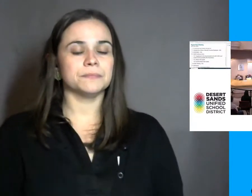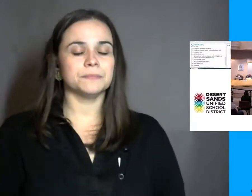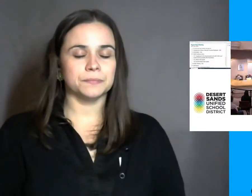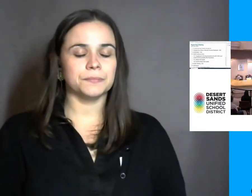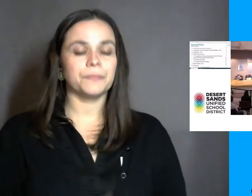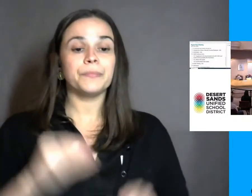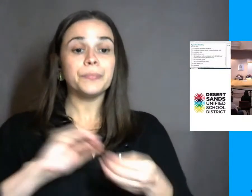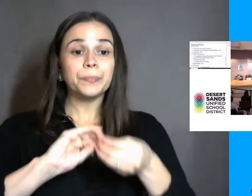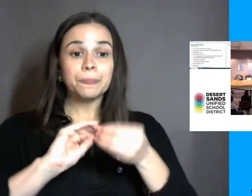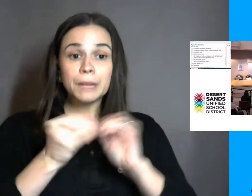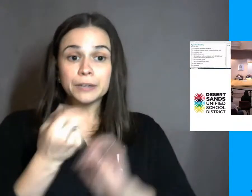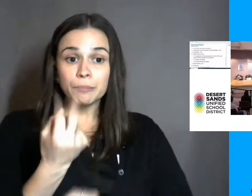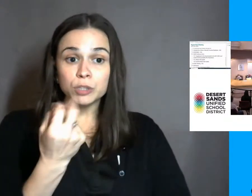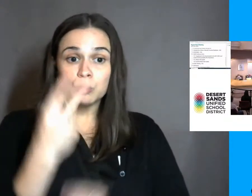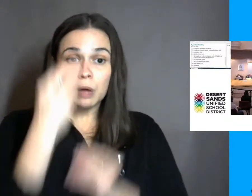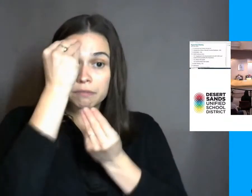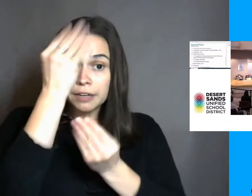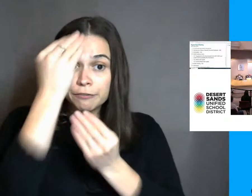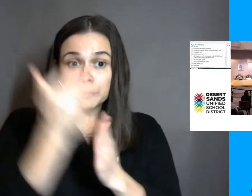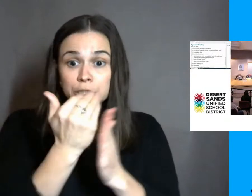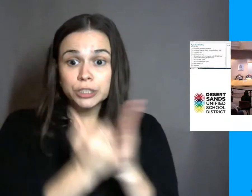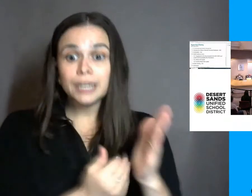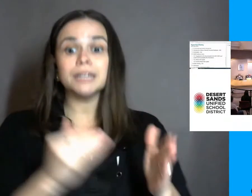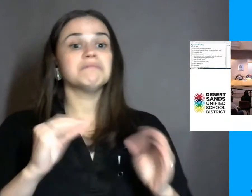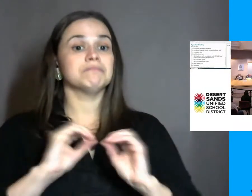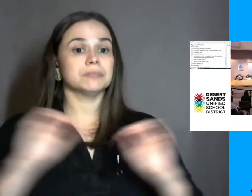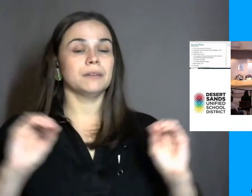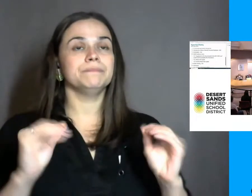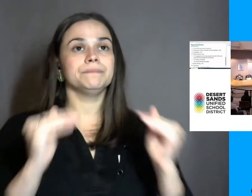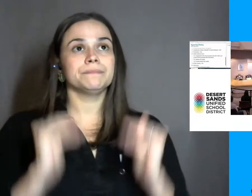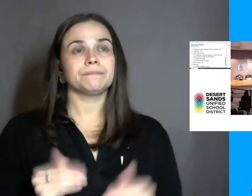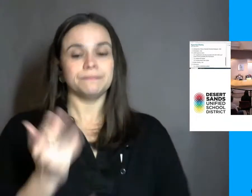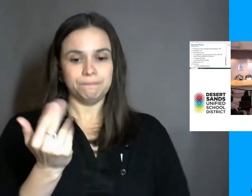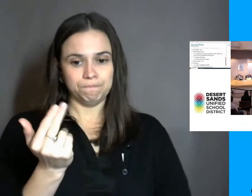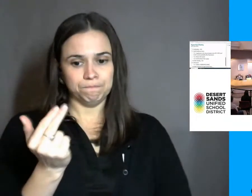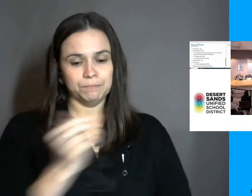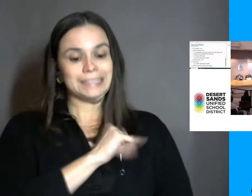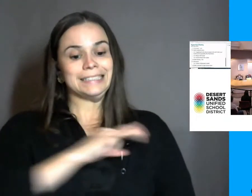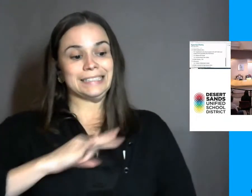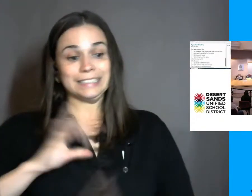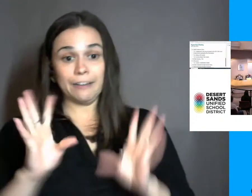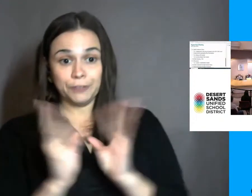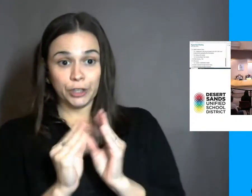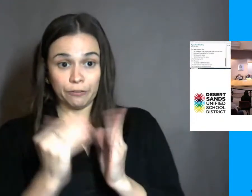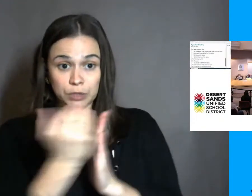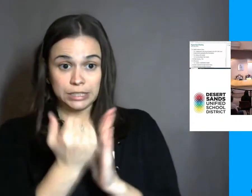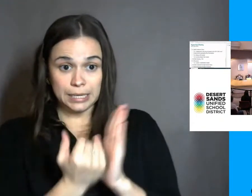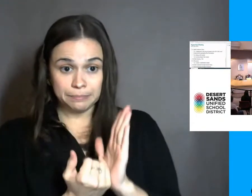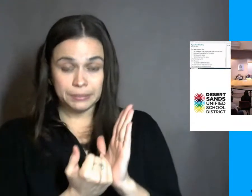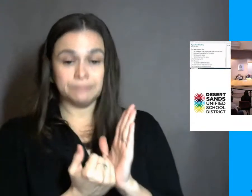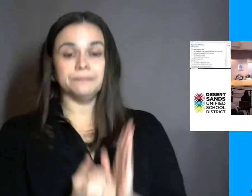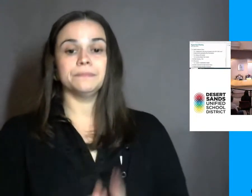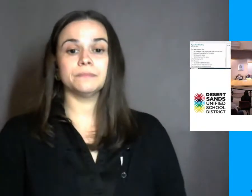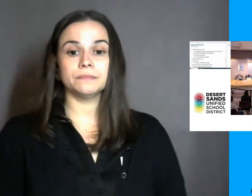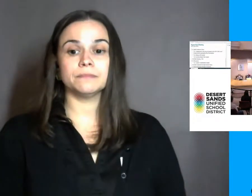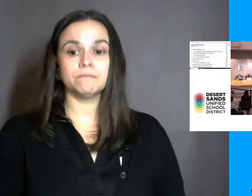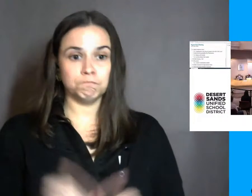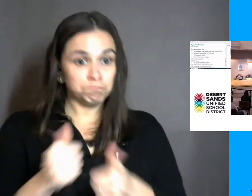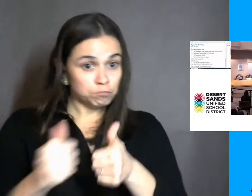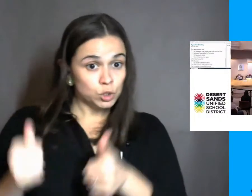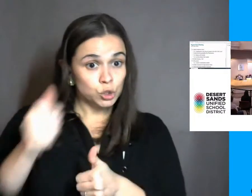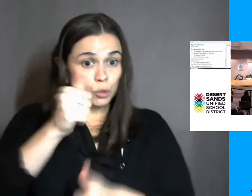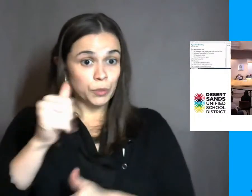Item 12, information items. We have none. Item 13, staff conference items. And Superintendent